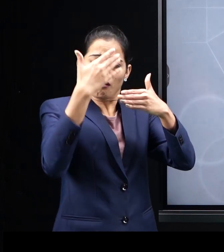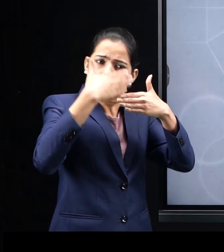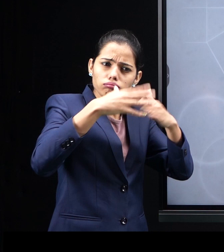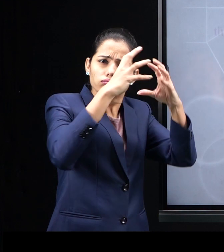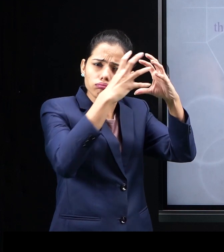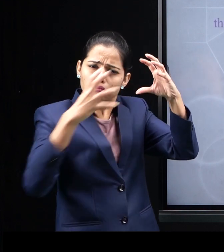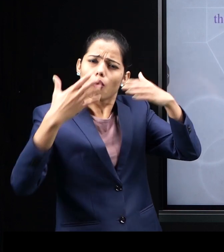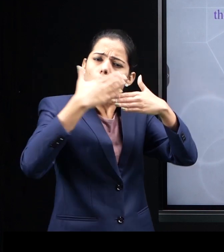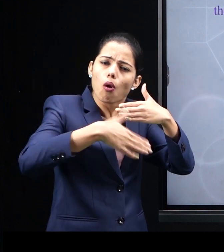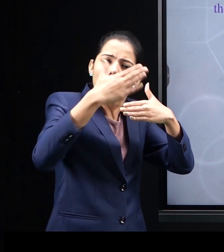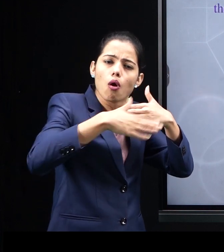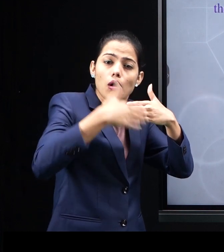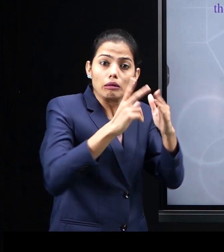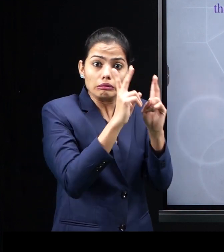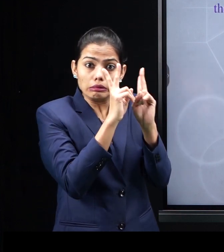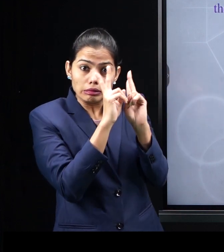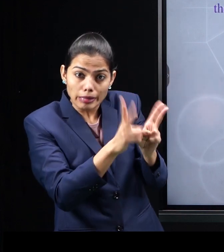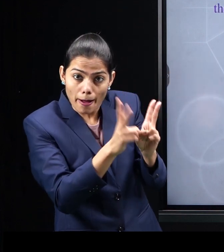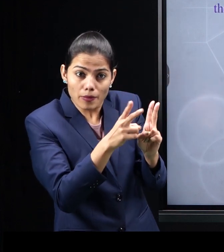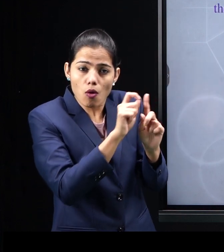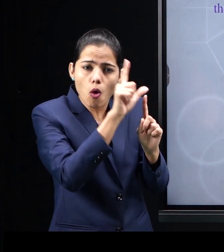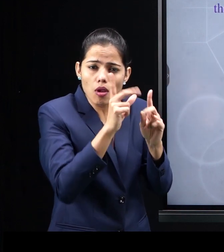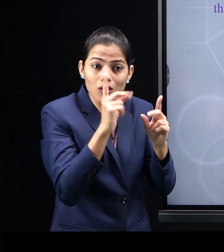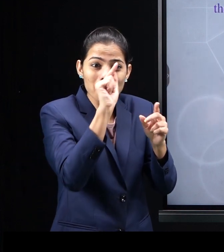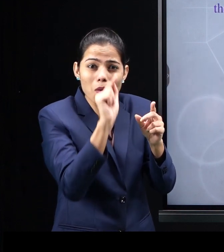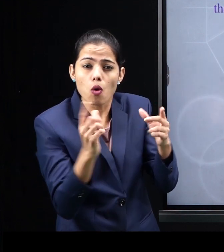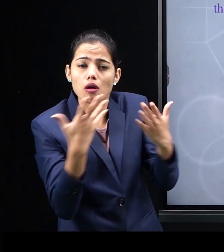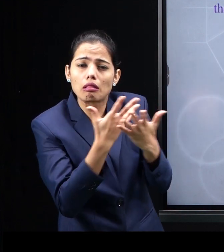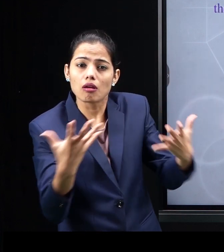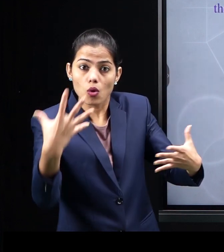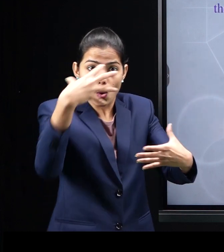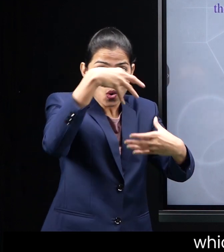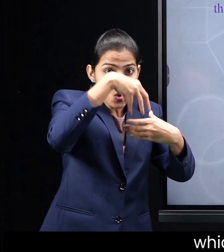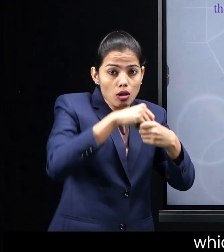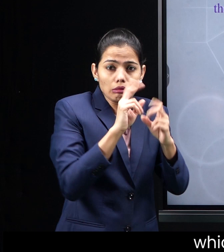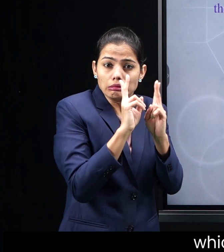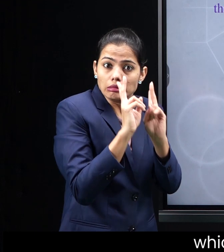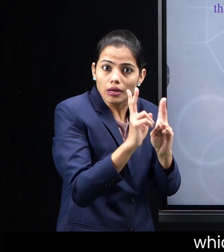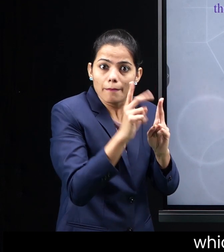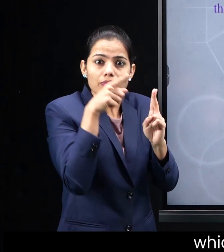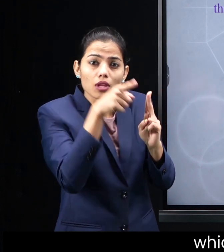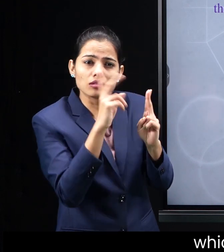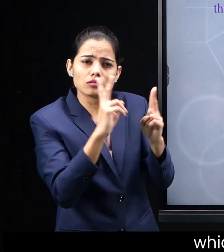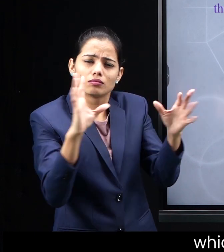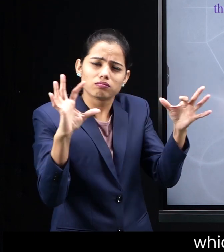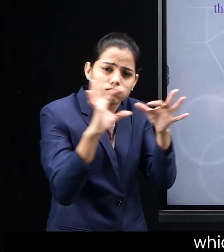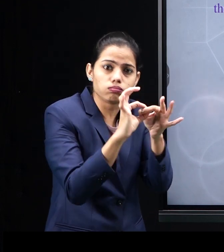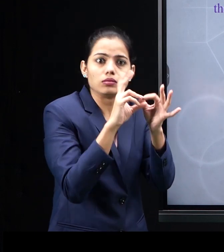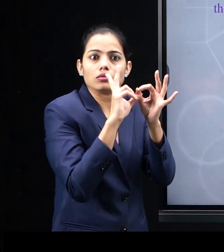Universal set. A universal set is a set which contains all the elements of all